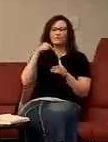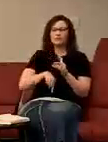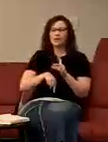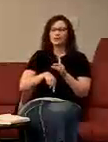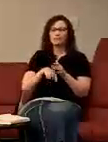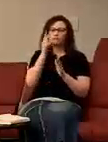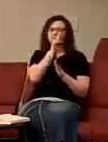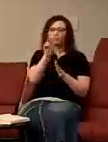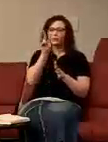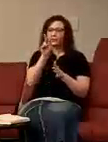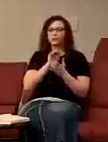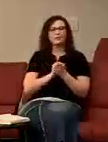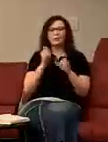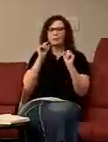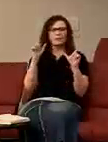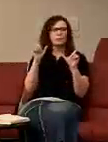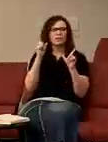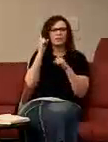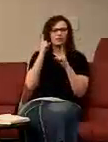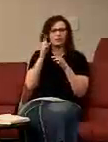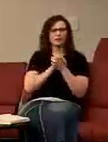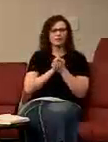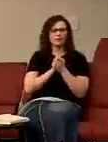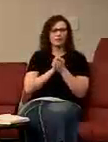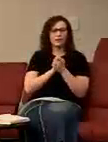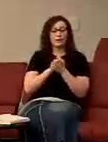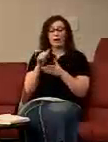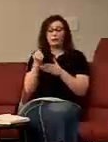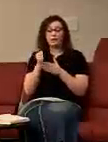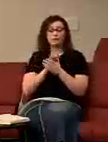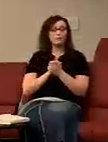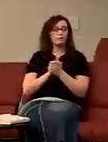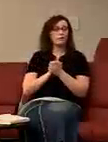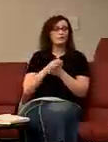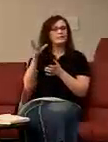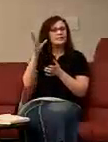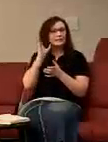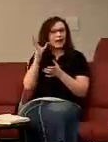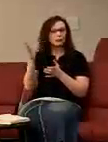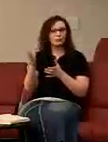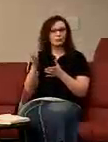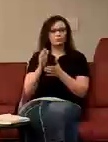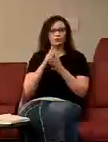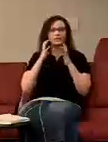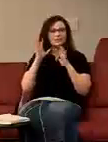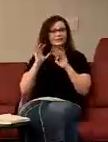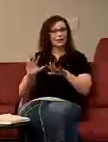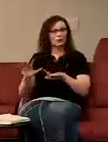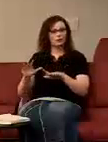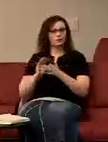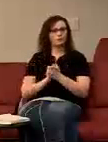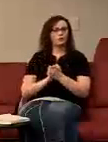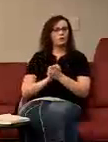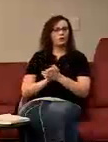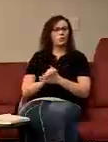it's amazing when you really think about it. Another one that's amazing to me is the sound. I mean, we only hear